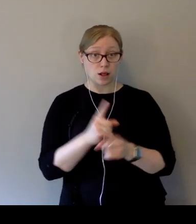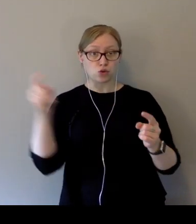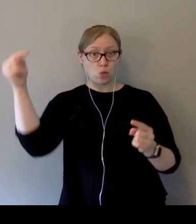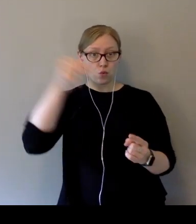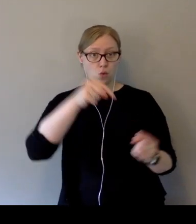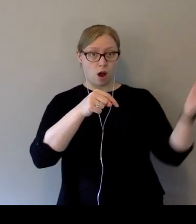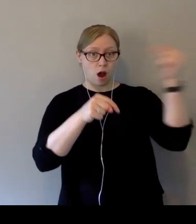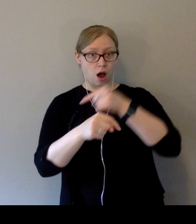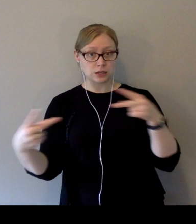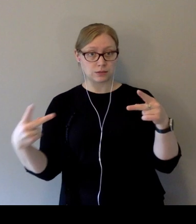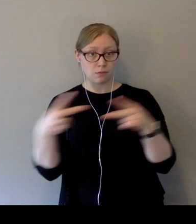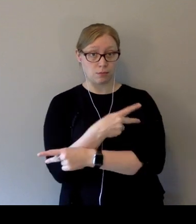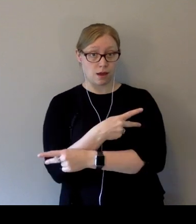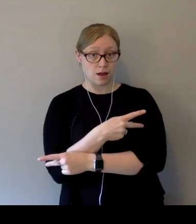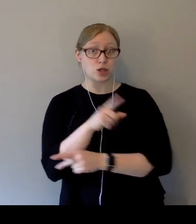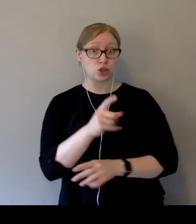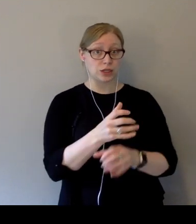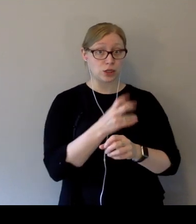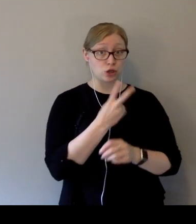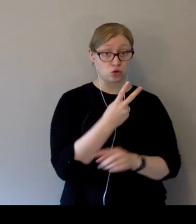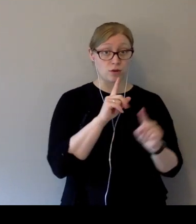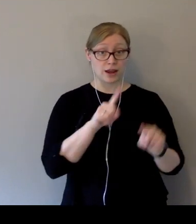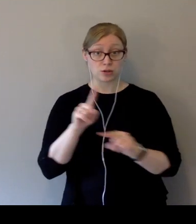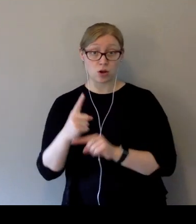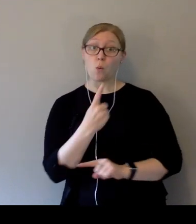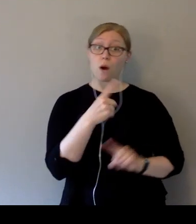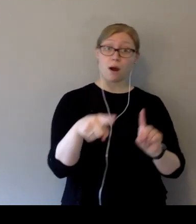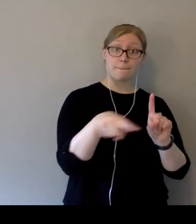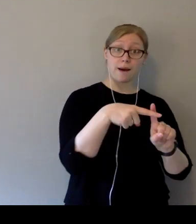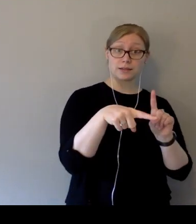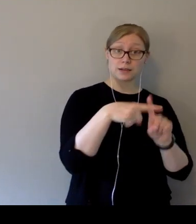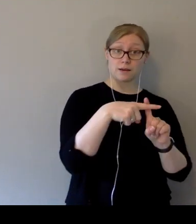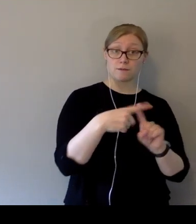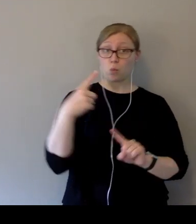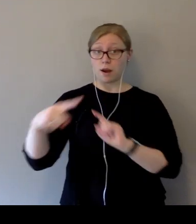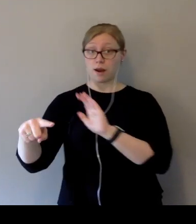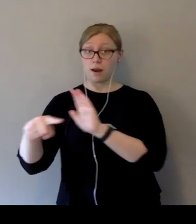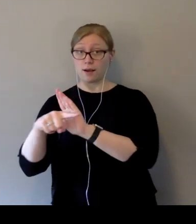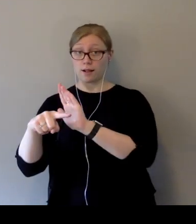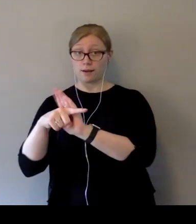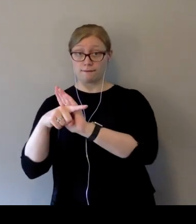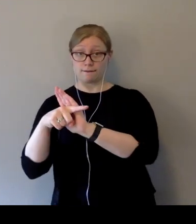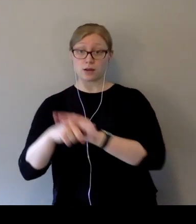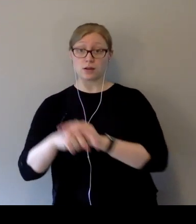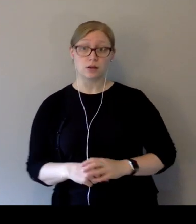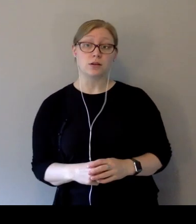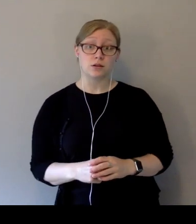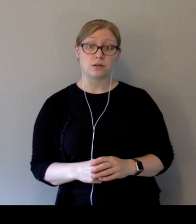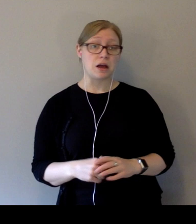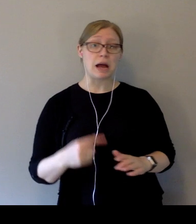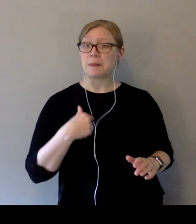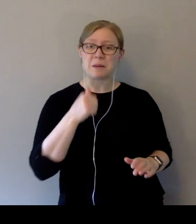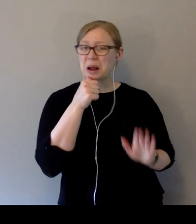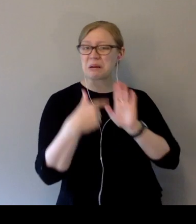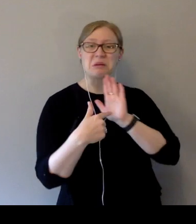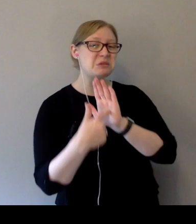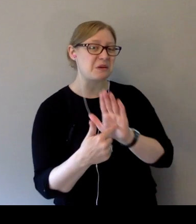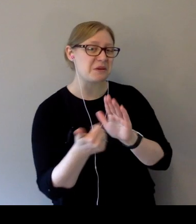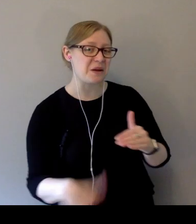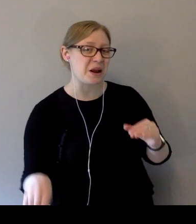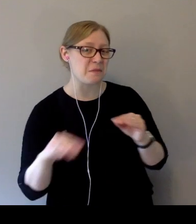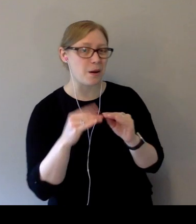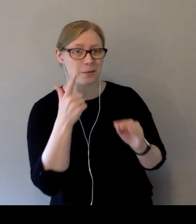should get 2 answers. One's going to be a positive answer, one's going to be a negative answer. I'm not going to show any more for this